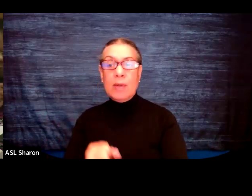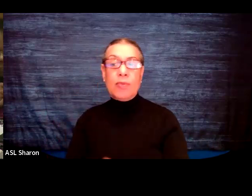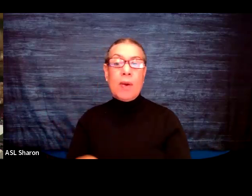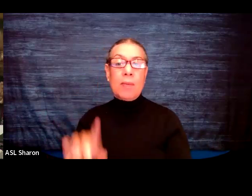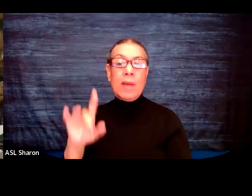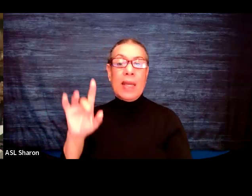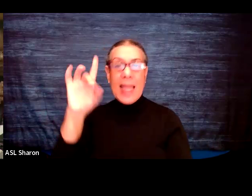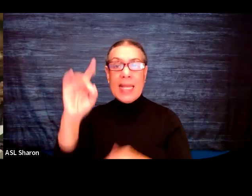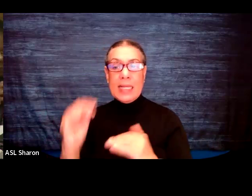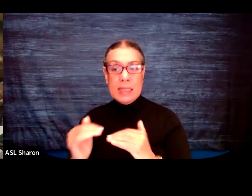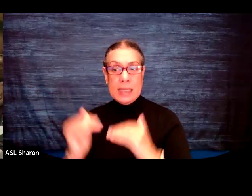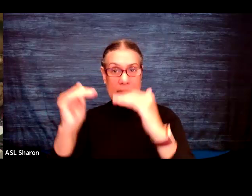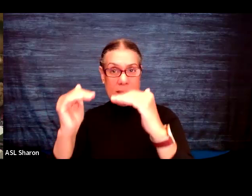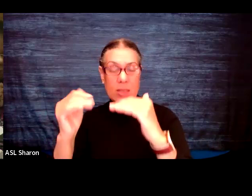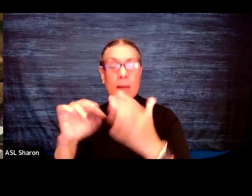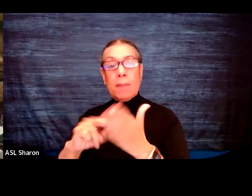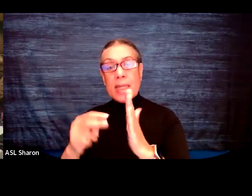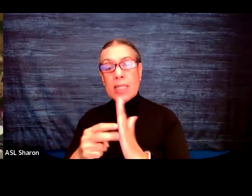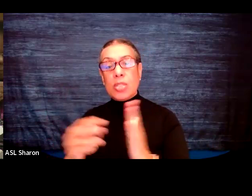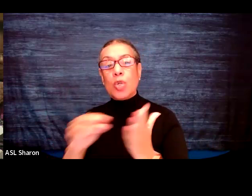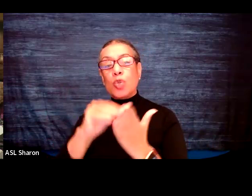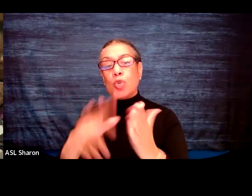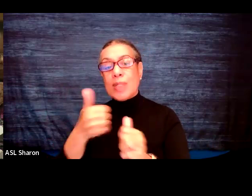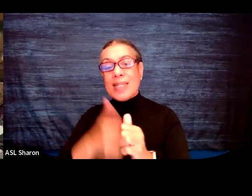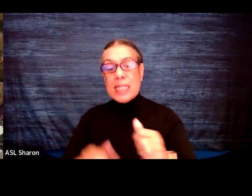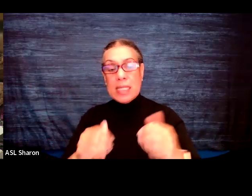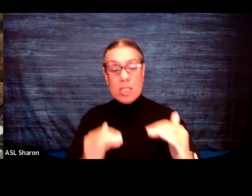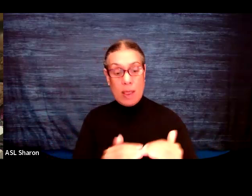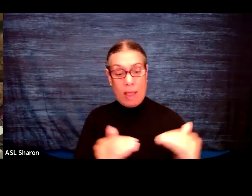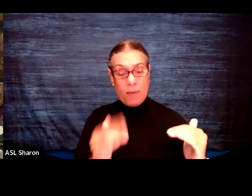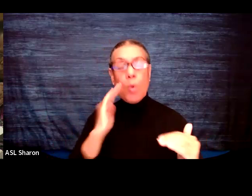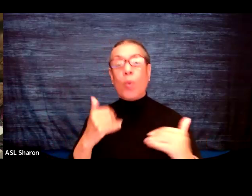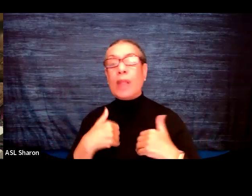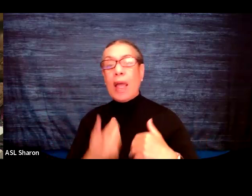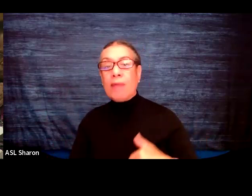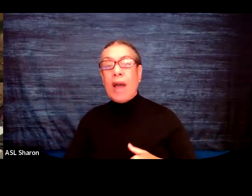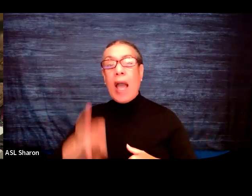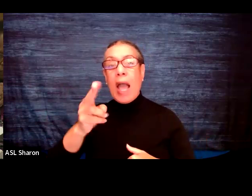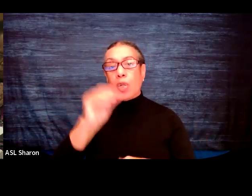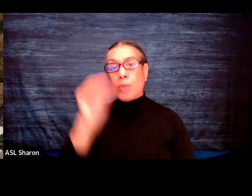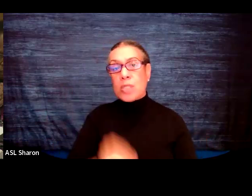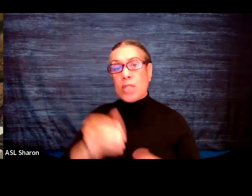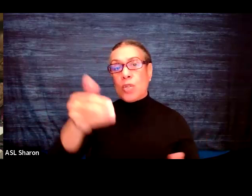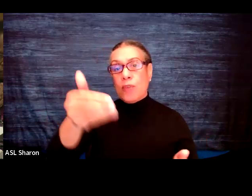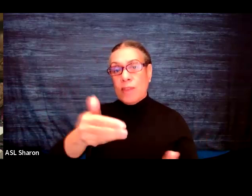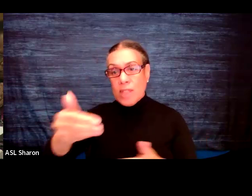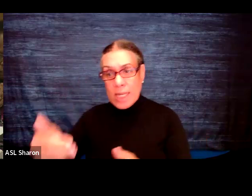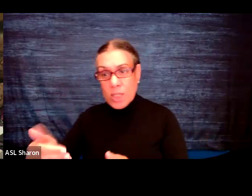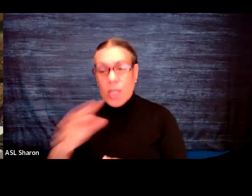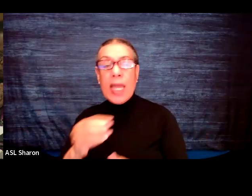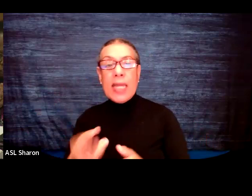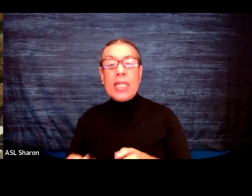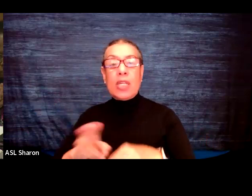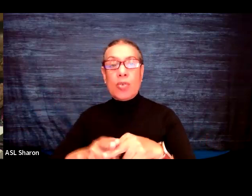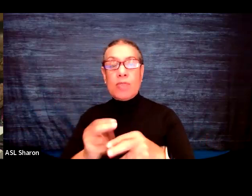tiers. If approved, it would mean that students in each tier would be considered for a higher percentage of invitations, an increase